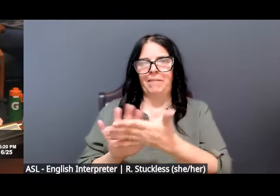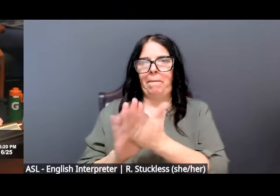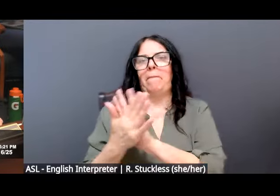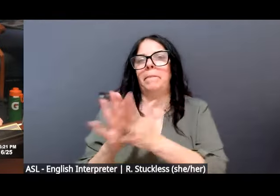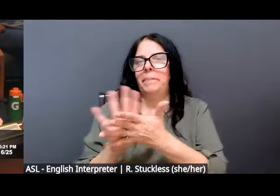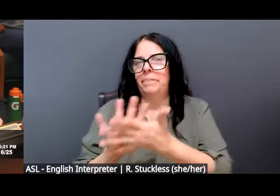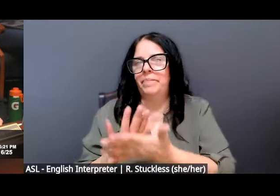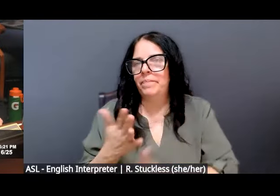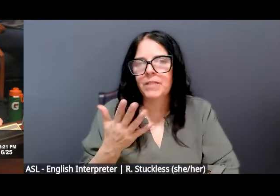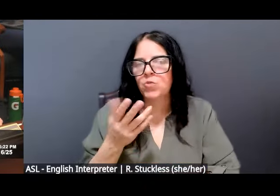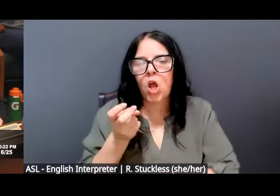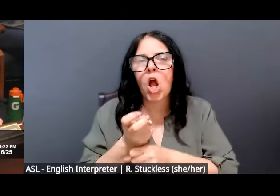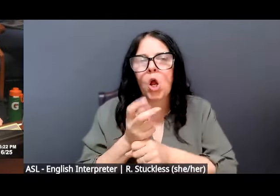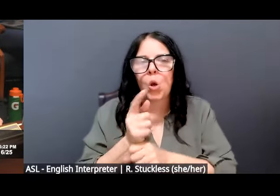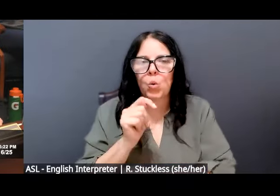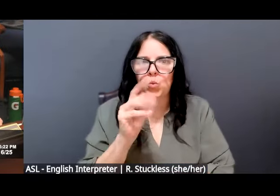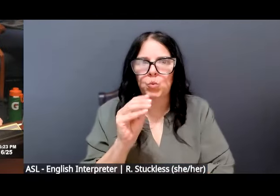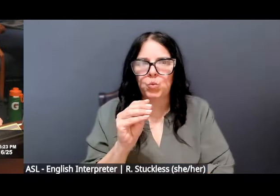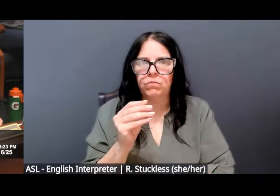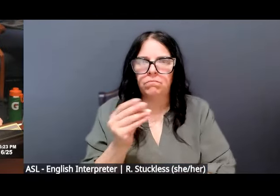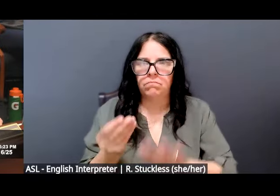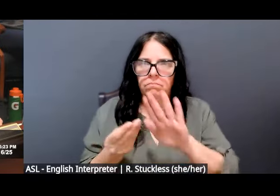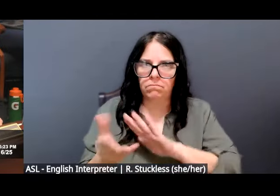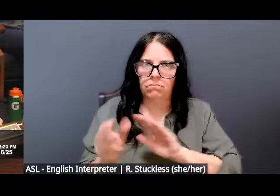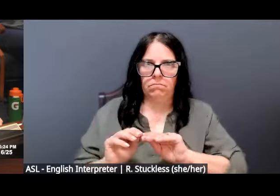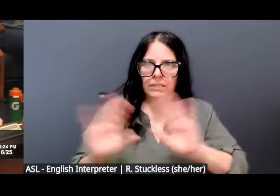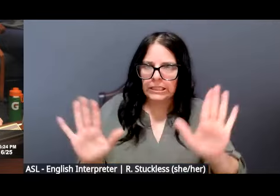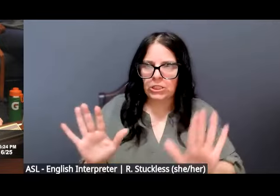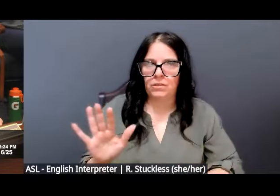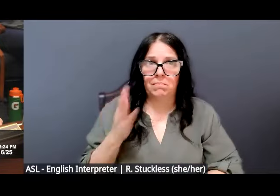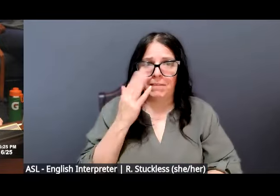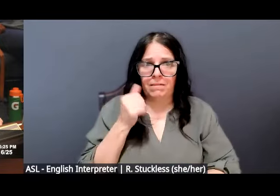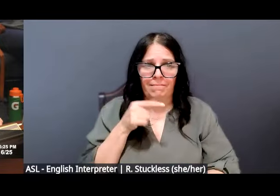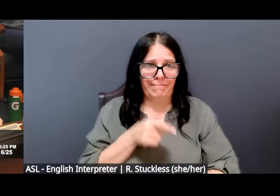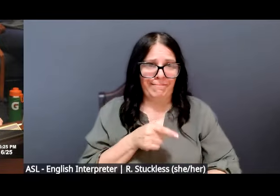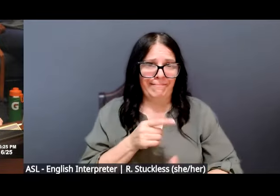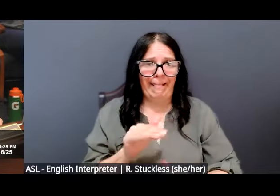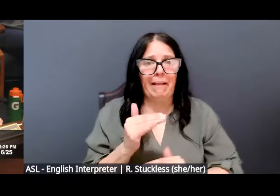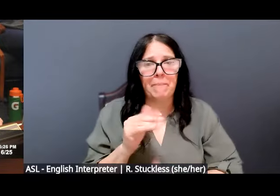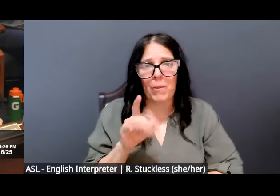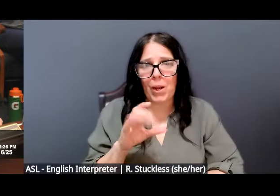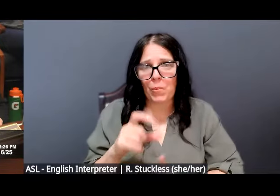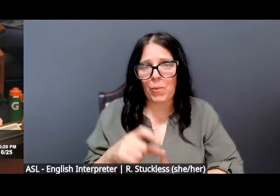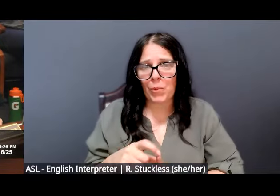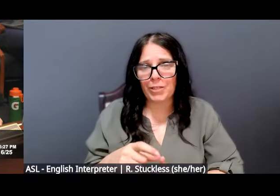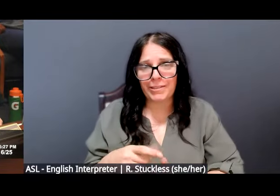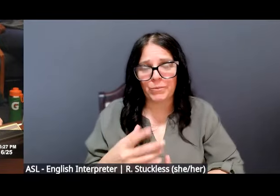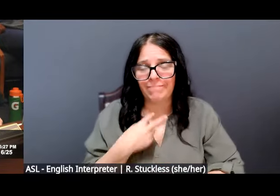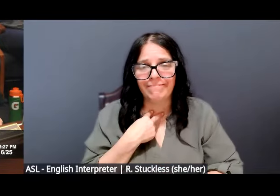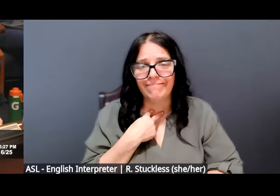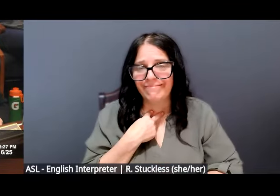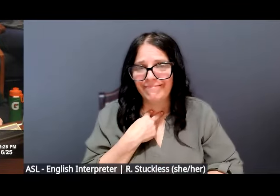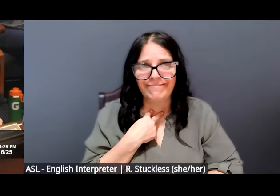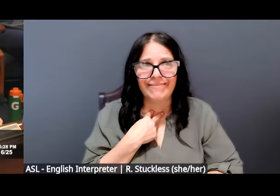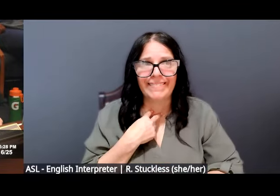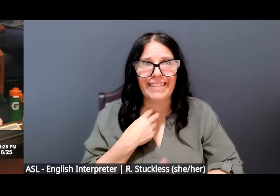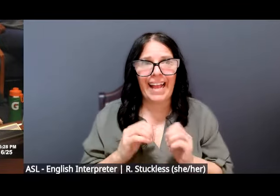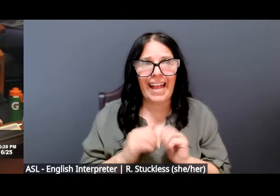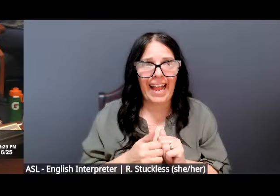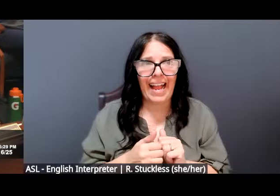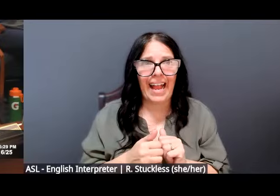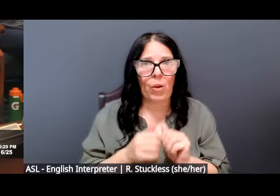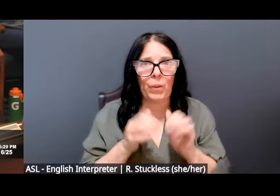hard to convey it otherwise, because we're limited, obviously, in how to describe